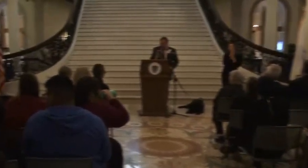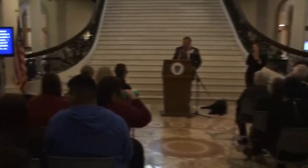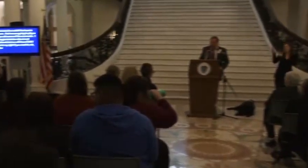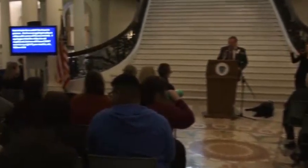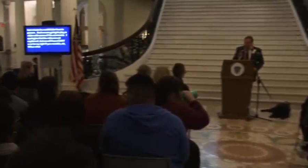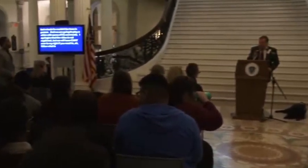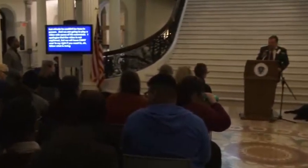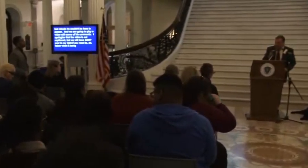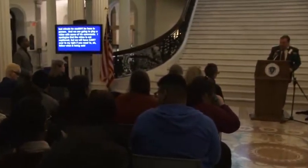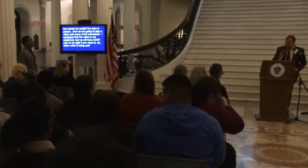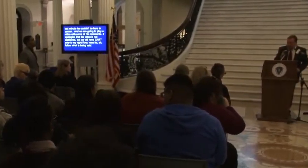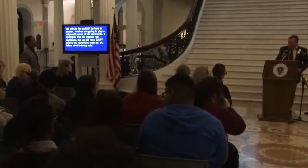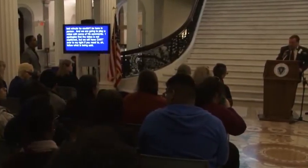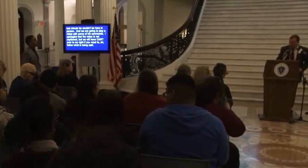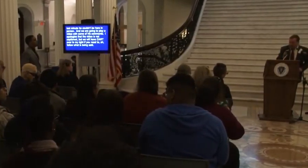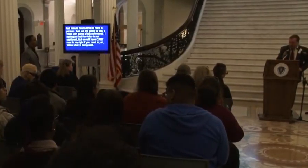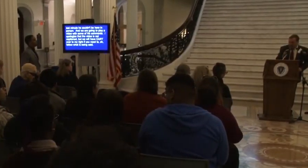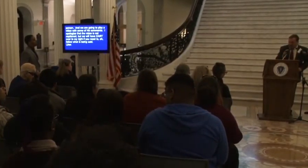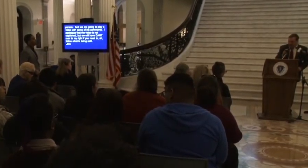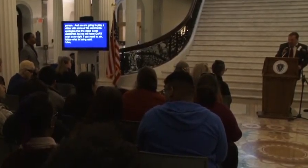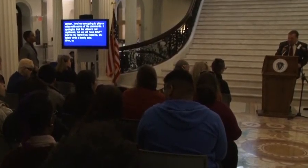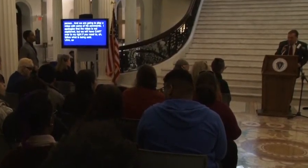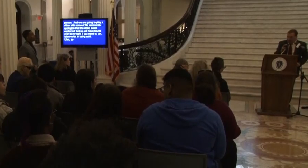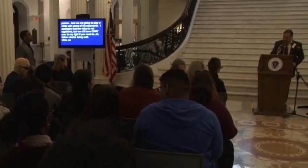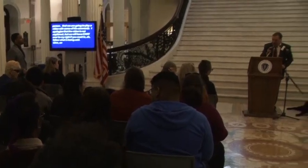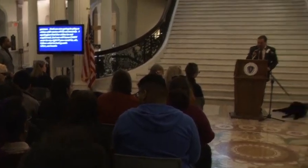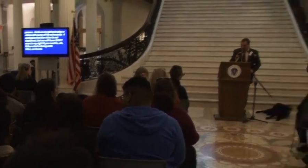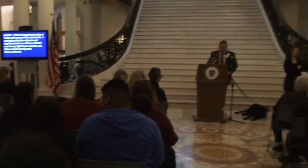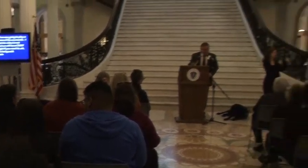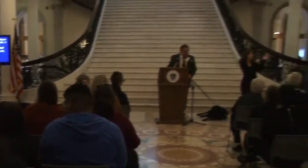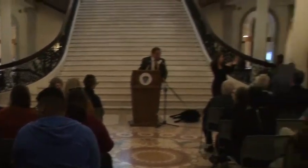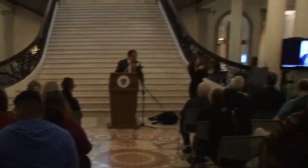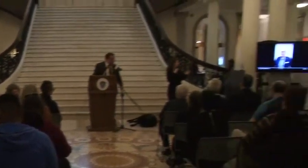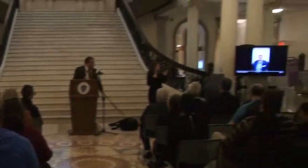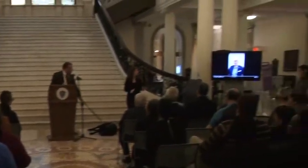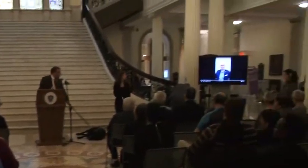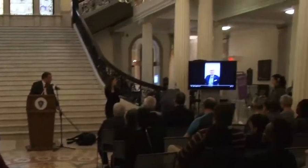said. So here's Commissioner D'Arcangelo.